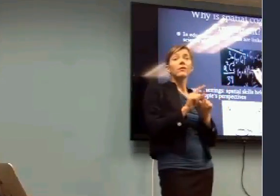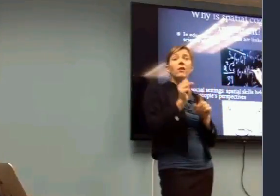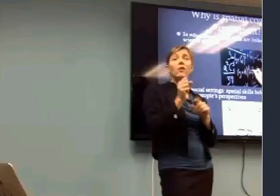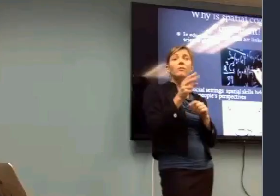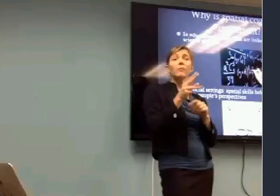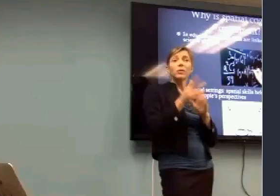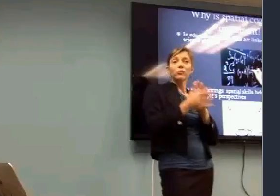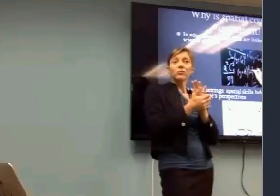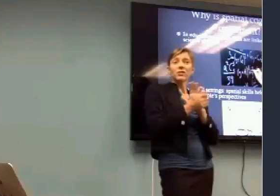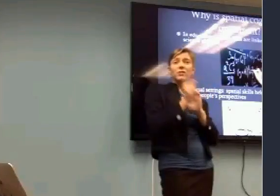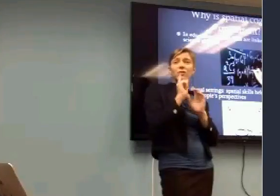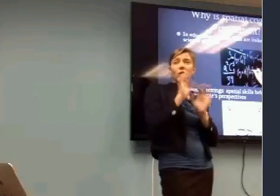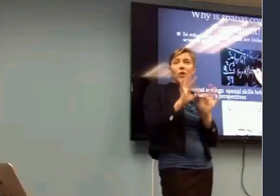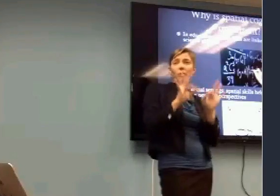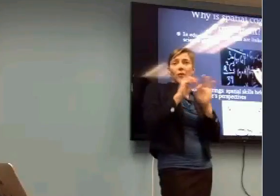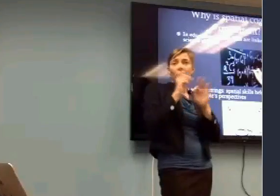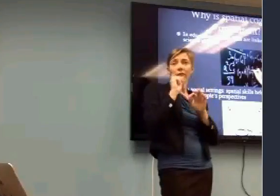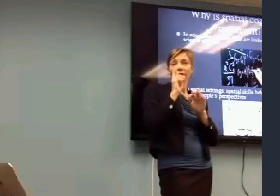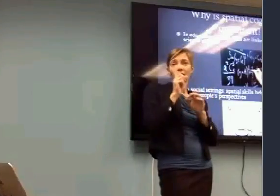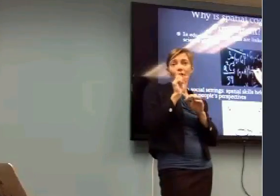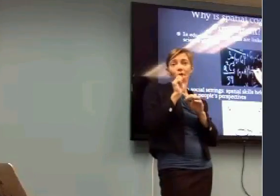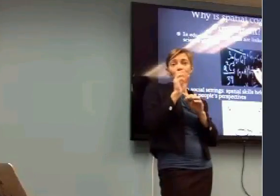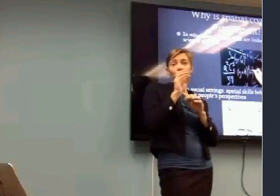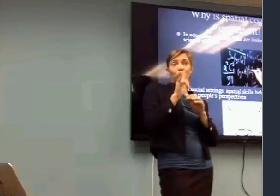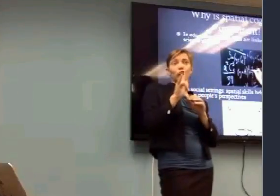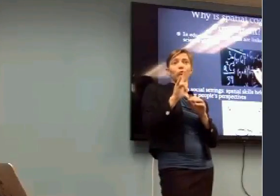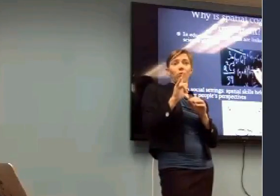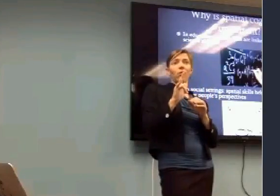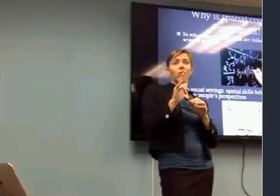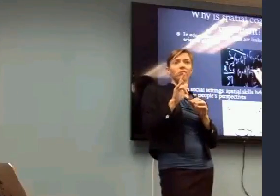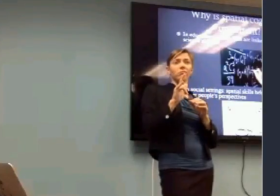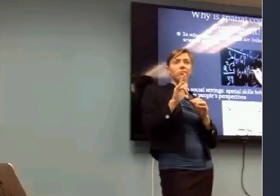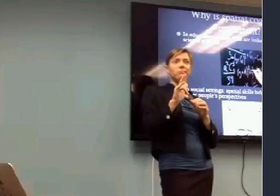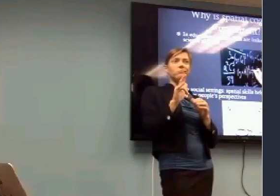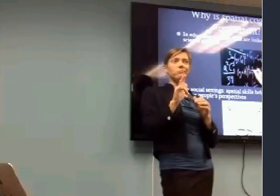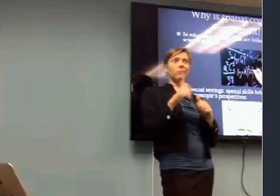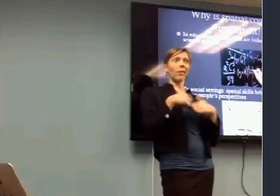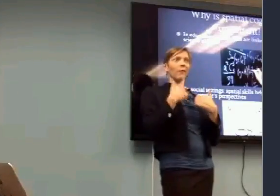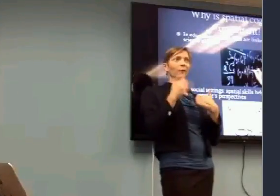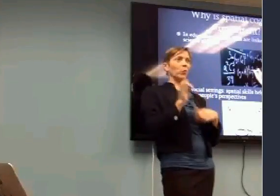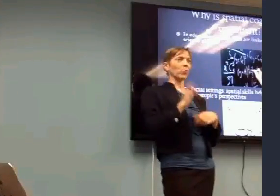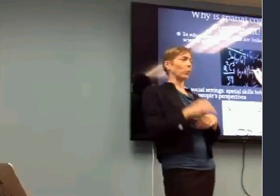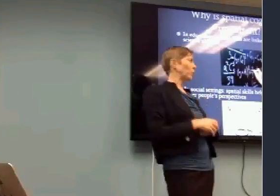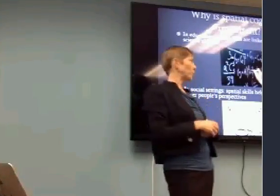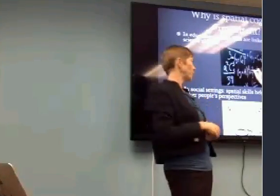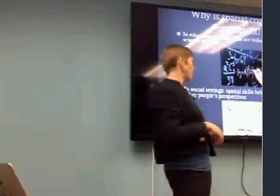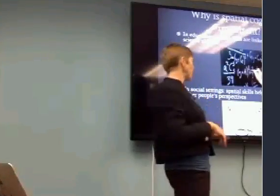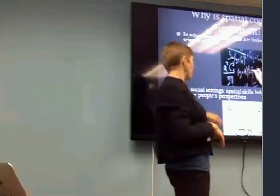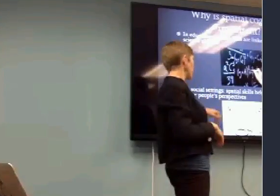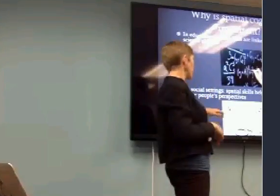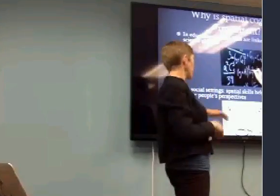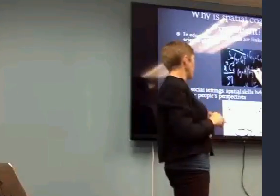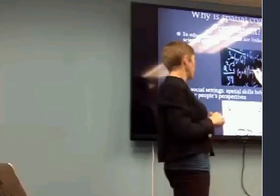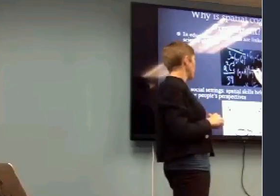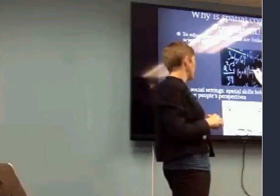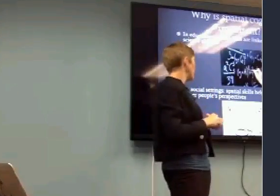skills as well as science and math abilities. In addition, spatial cognition is important for social settings.